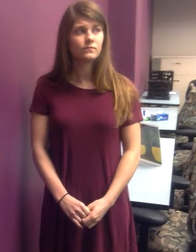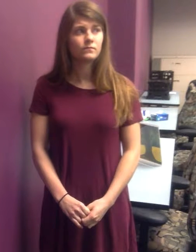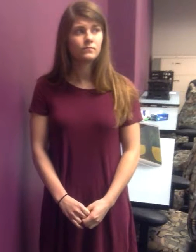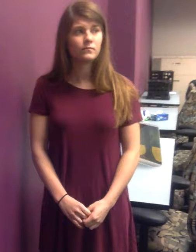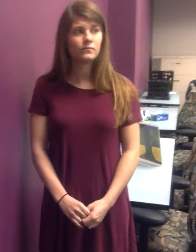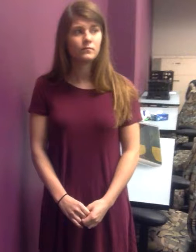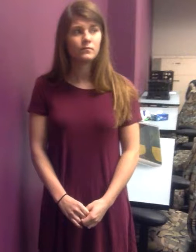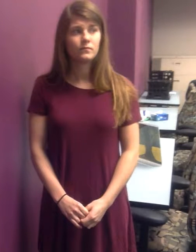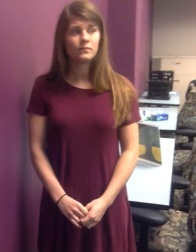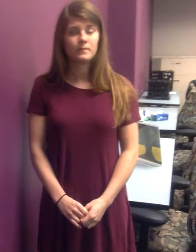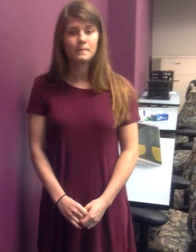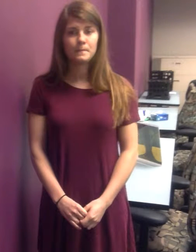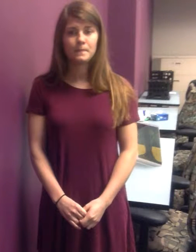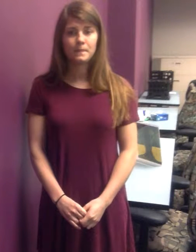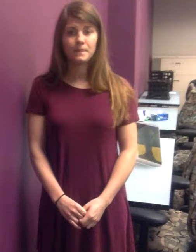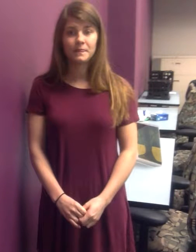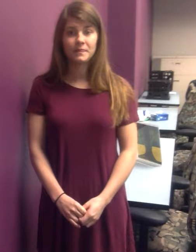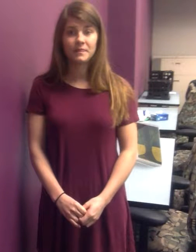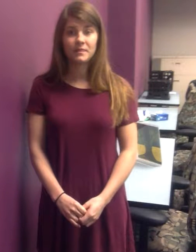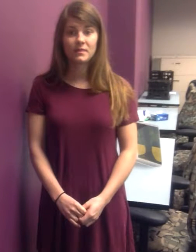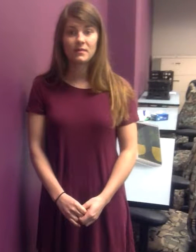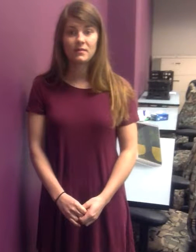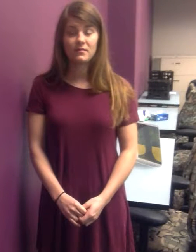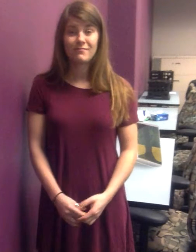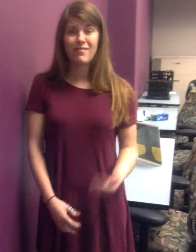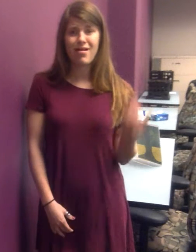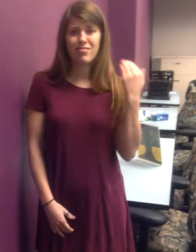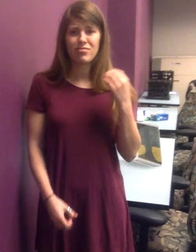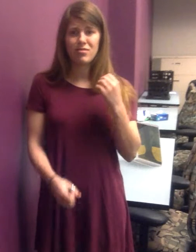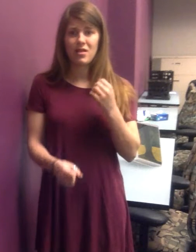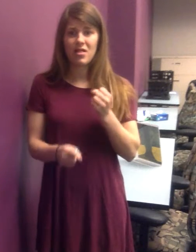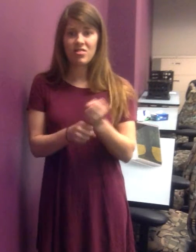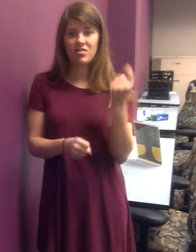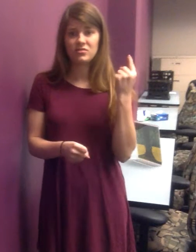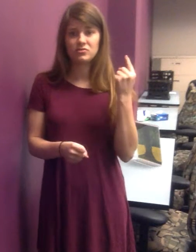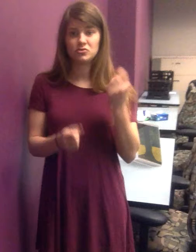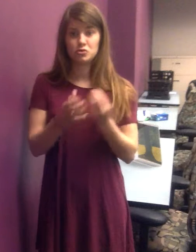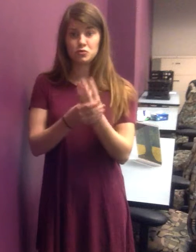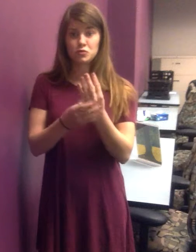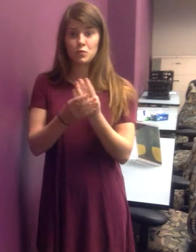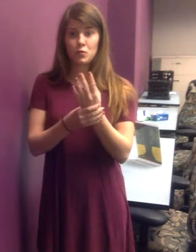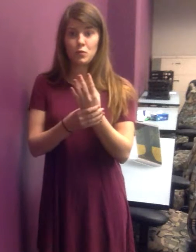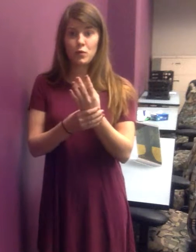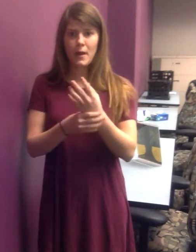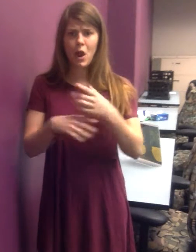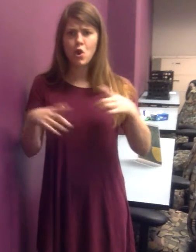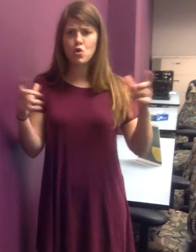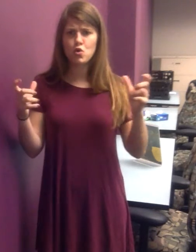It was a big weekend in Chicago. Last spring, the president was in town, along with the leaders of NATO, to